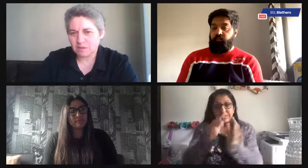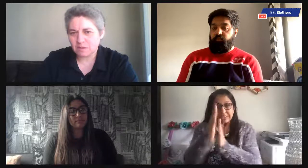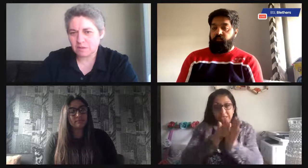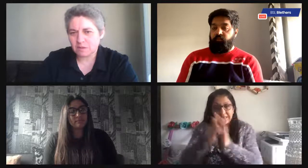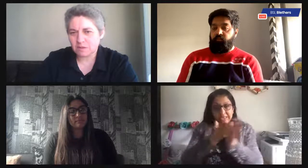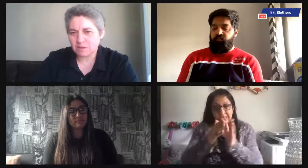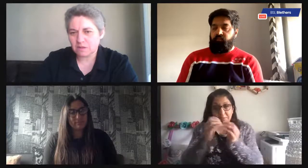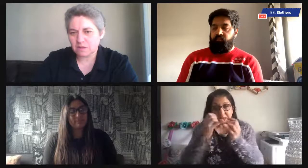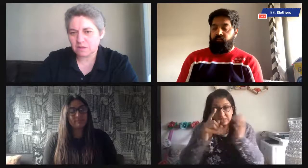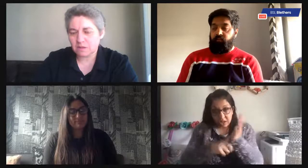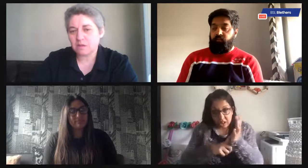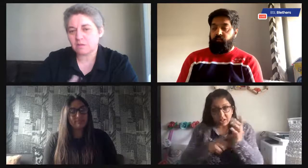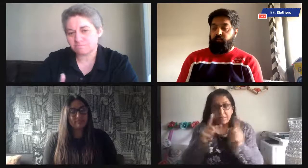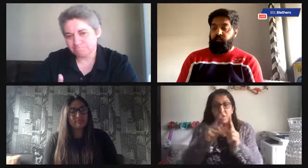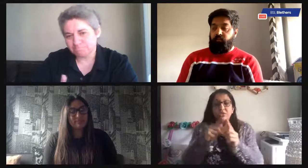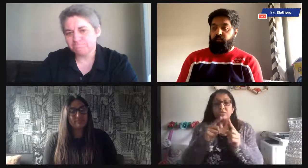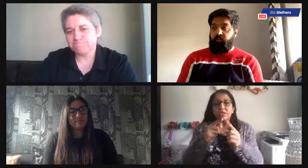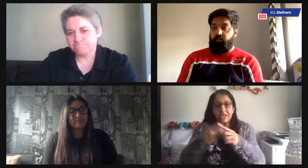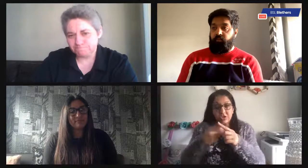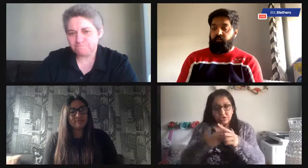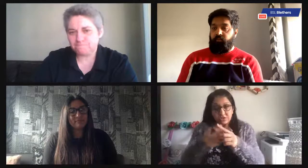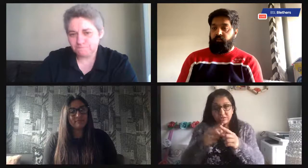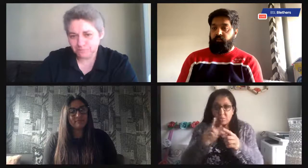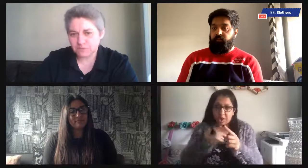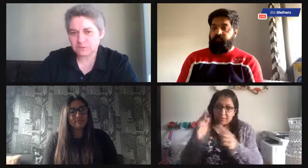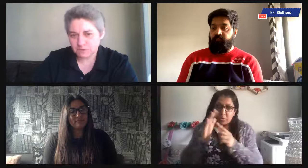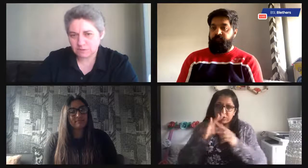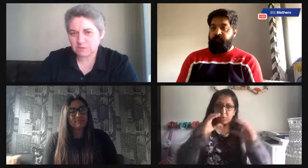and they were really aware of